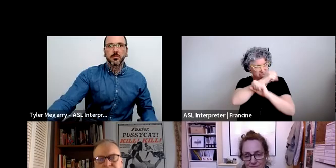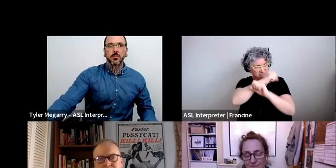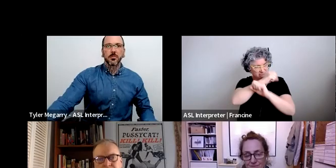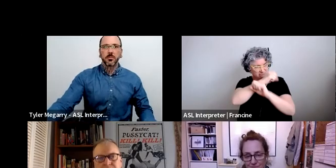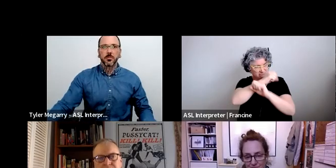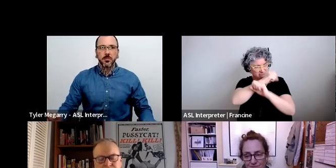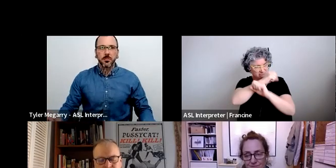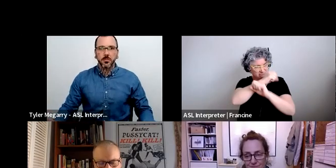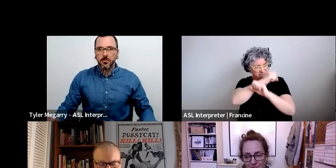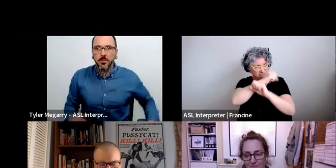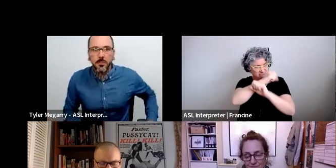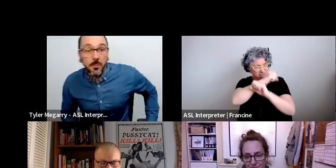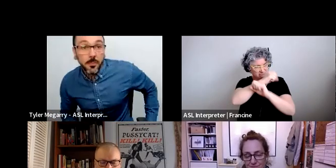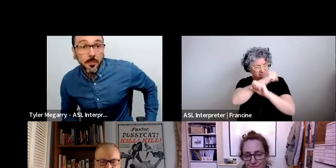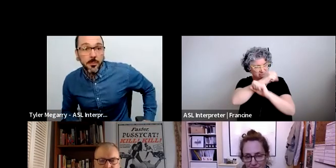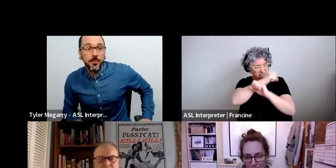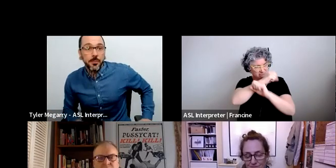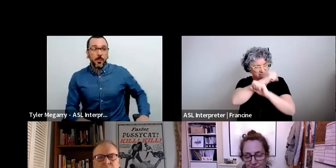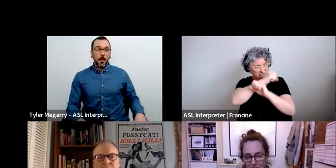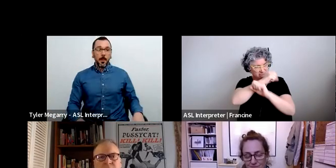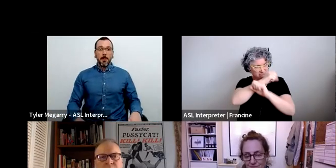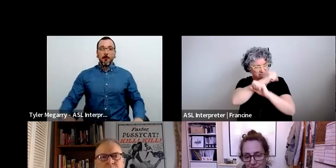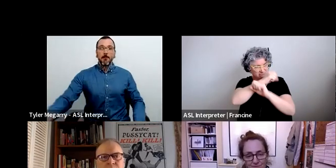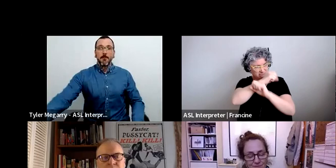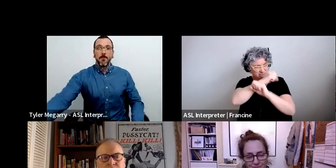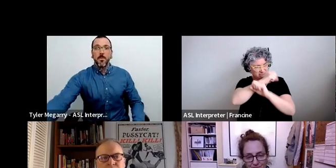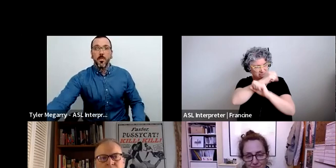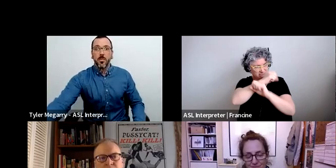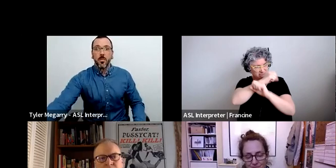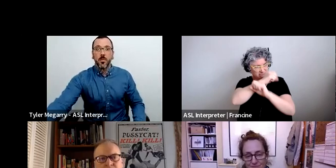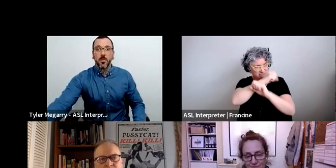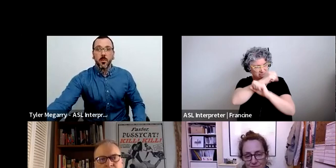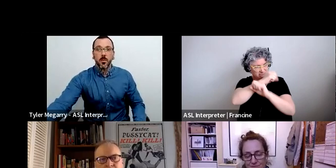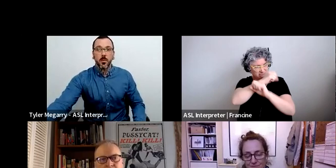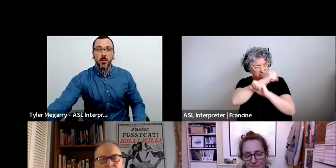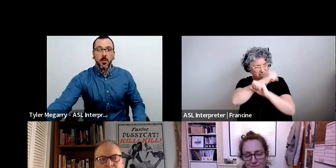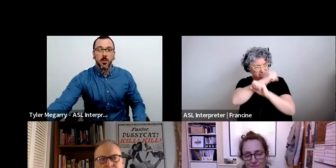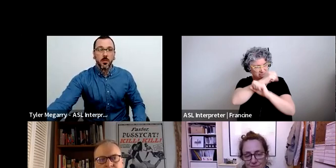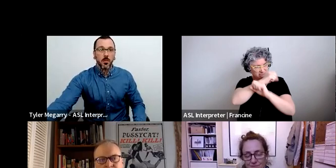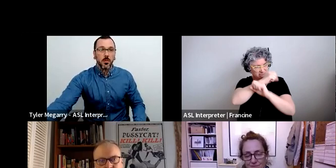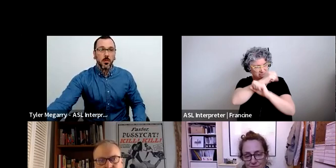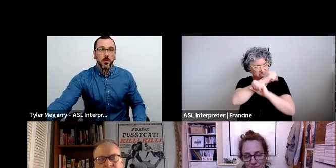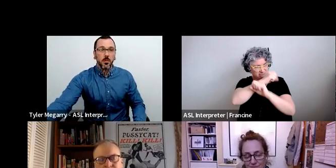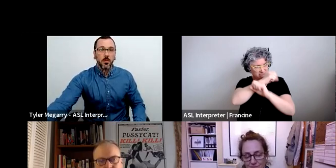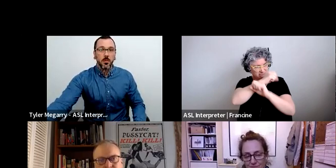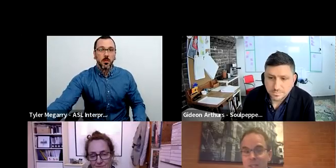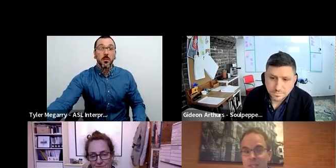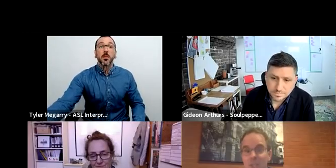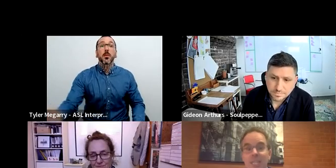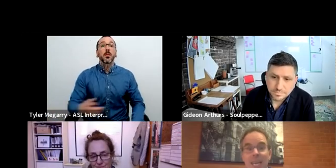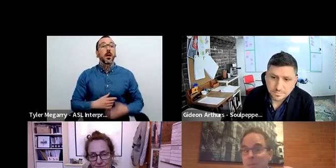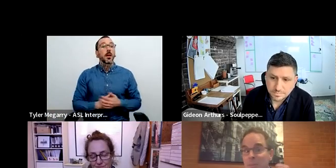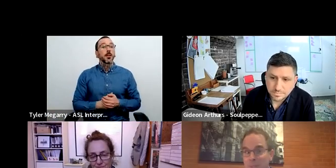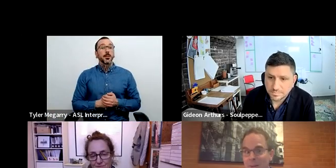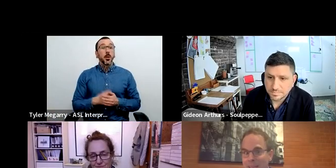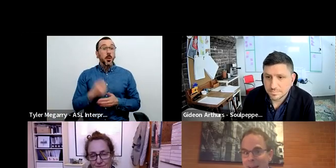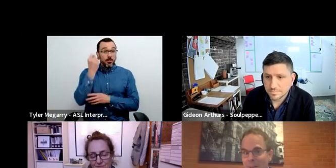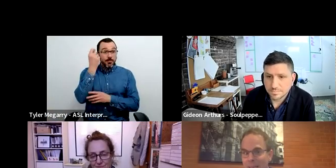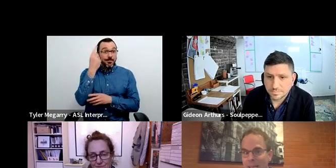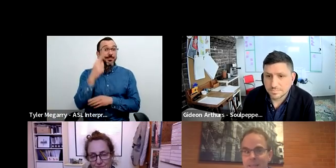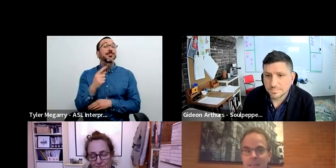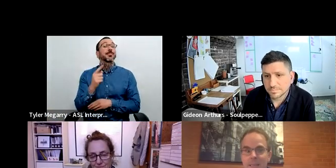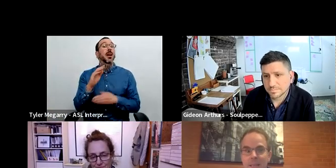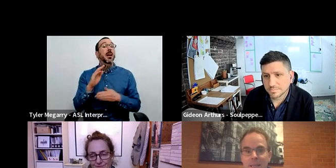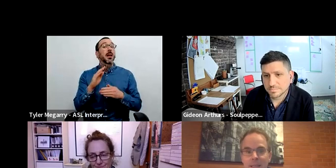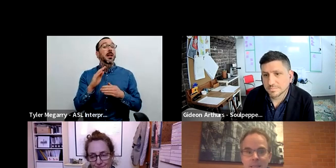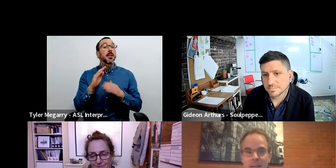like the government buildings downtown have not, the employees have not come back. So it's an extra challenge for us just to get people downtown